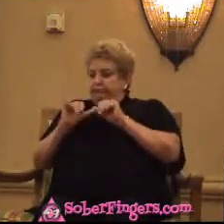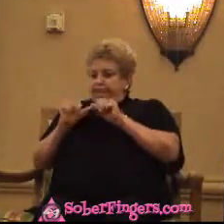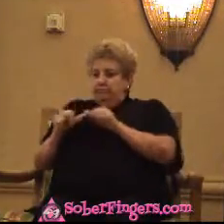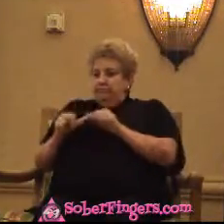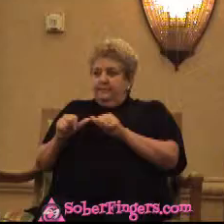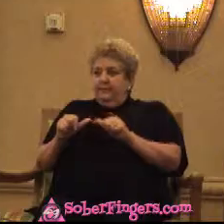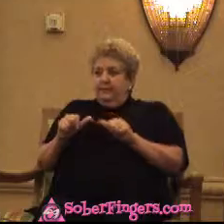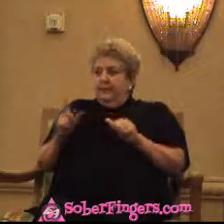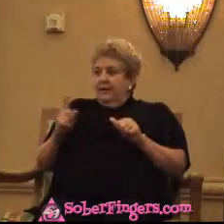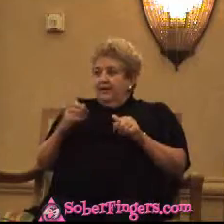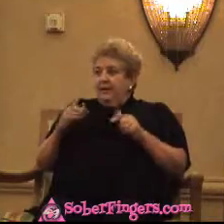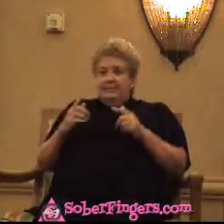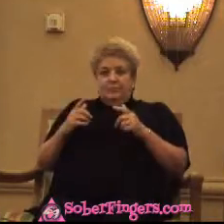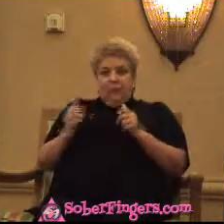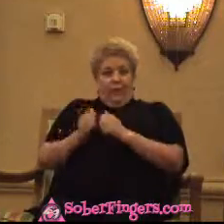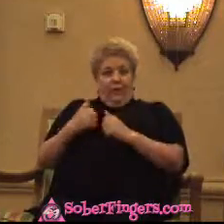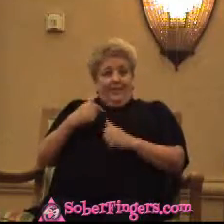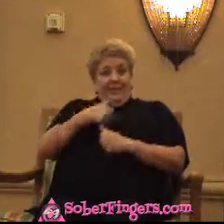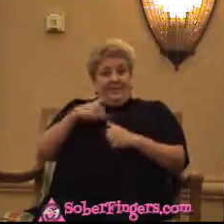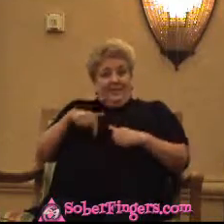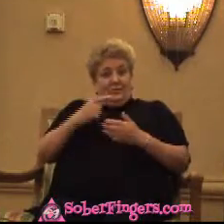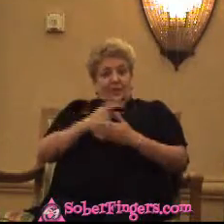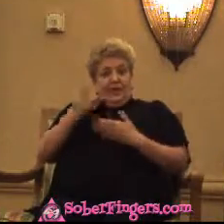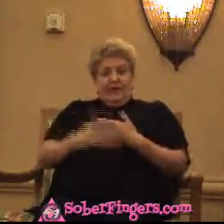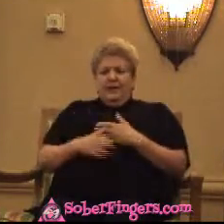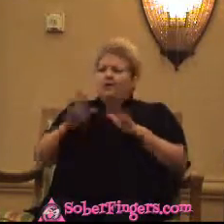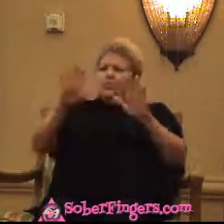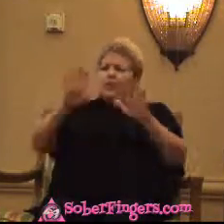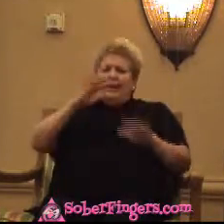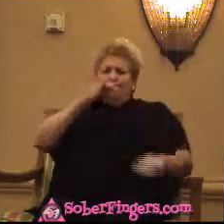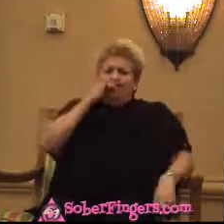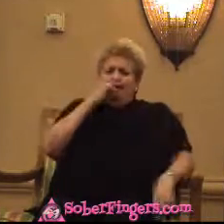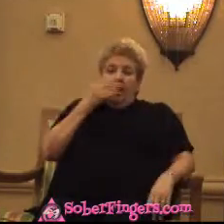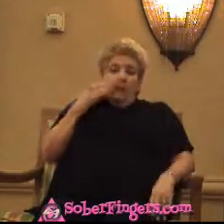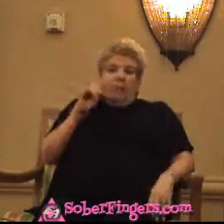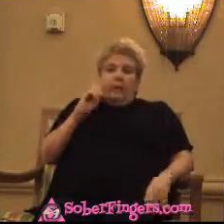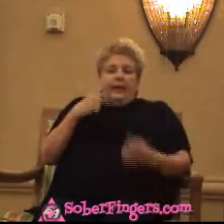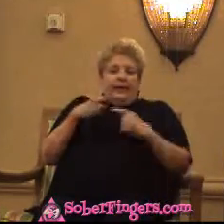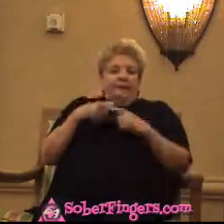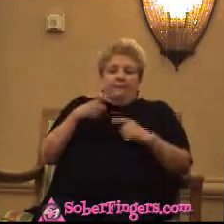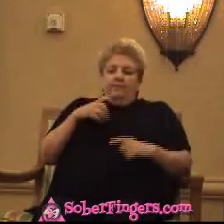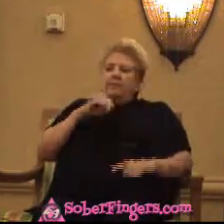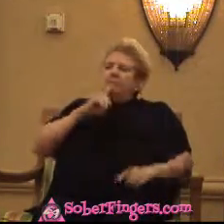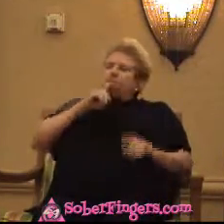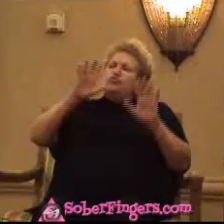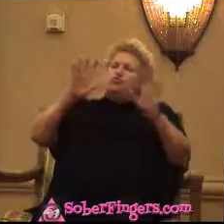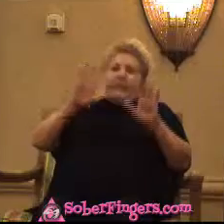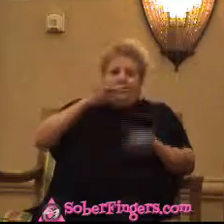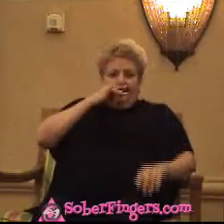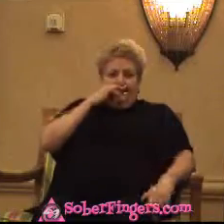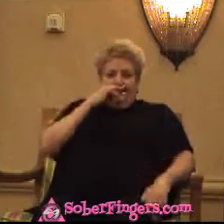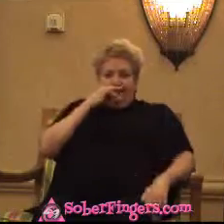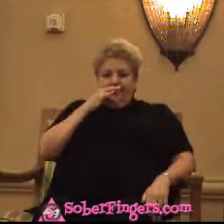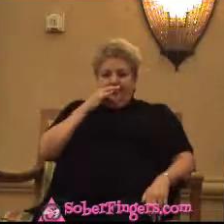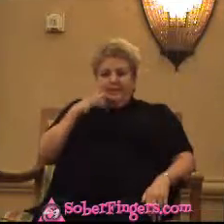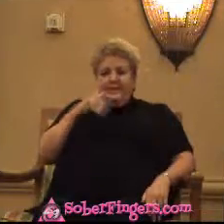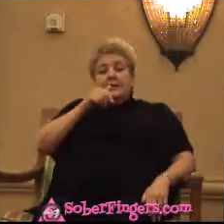in it, he's with us this weekend. Great kid, I don't know where this kid came from, but he's a great kid, We got him in private school, and he's doing